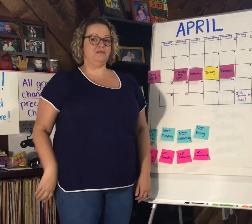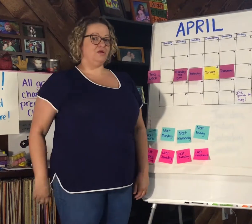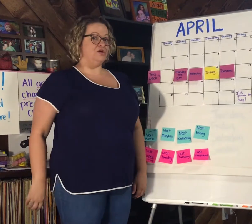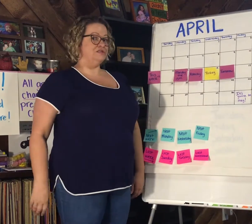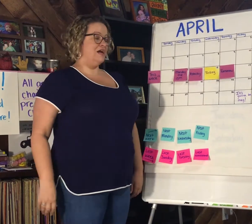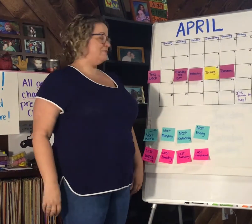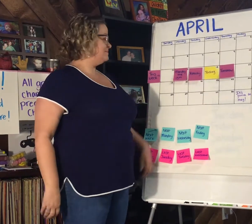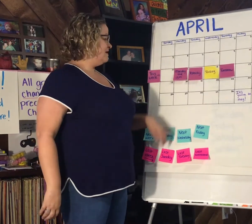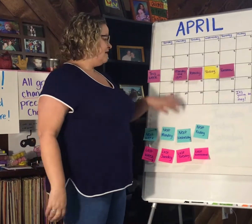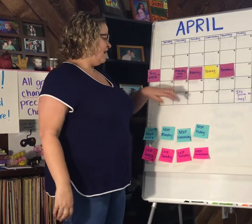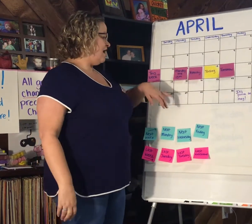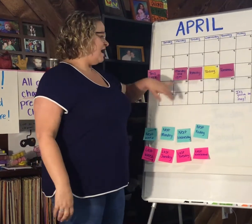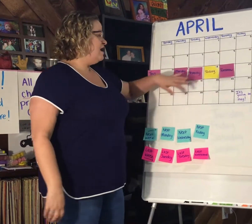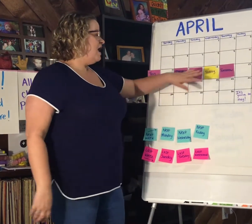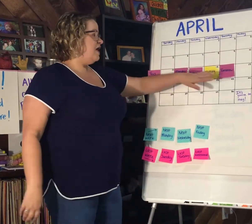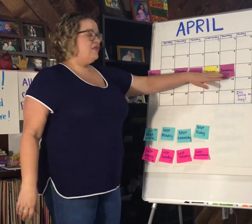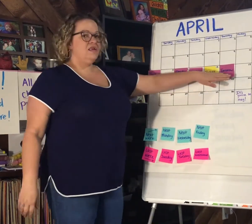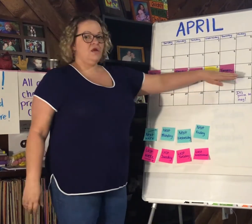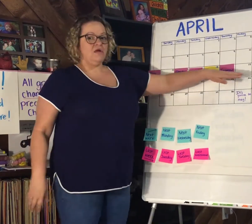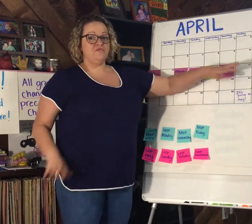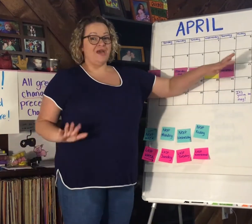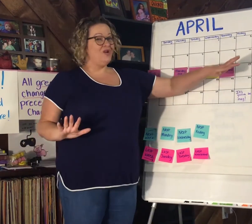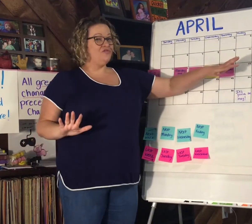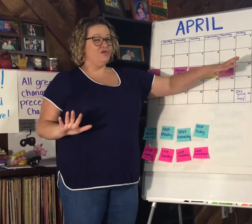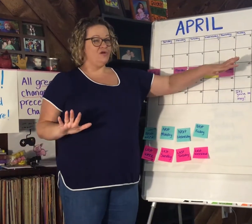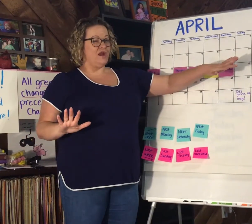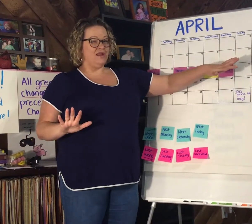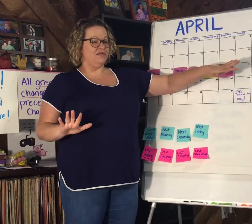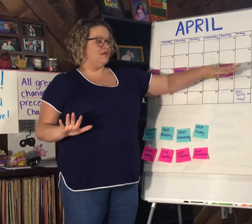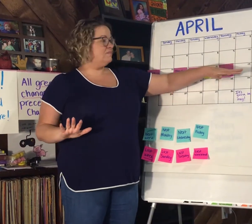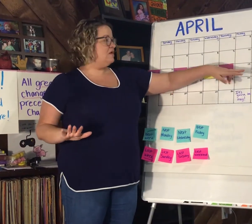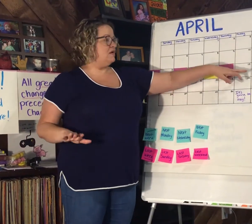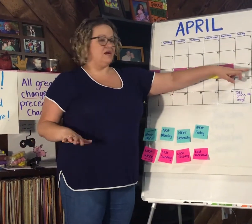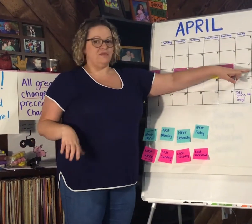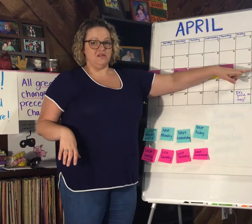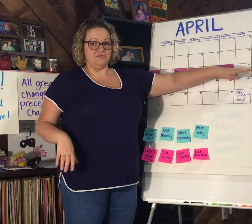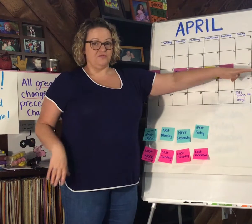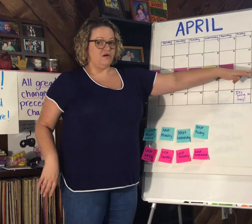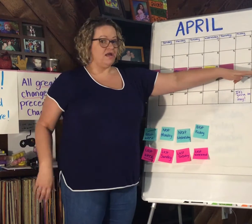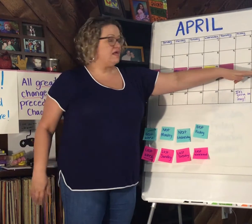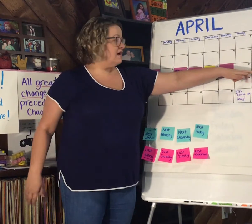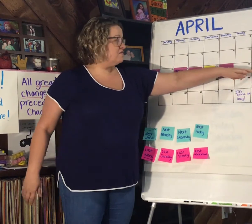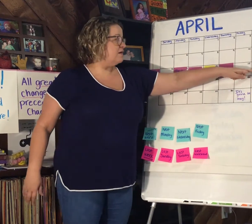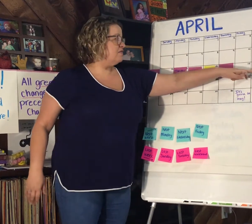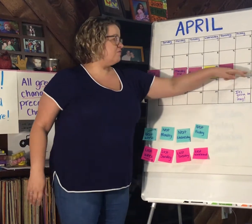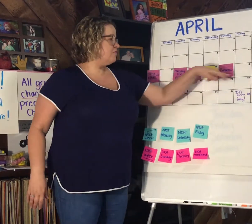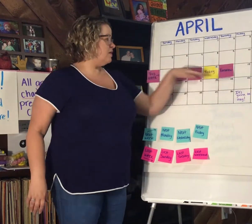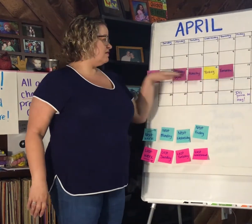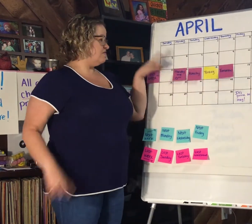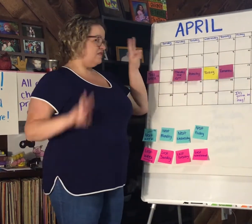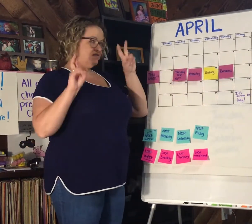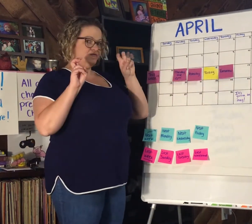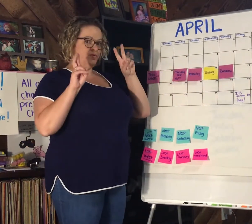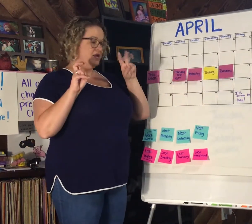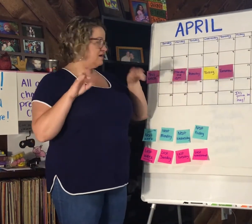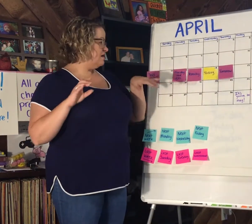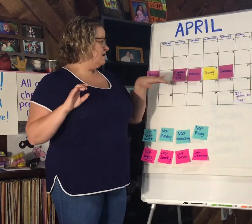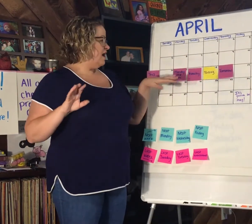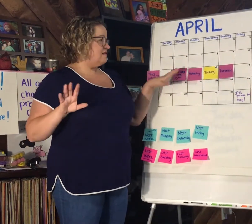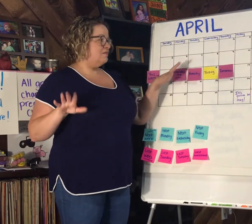Good job. All right. And then, I don't know if you're anything like me. We talked about this before in class, but for when it's this week, sometimes